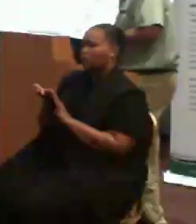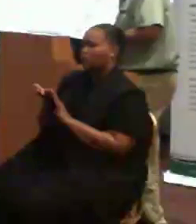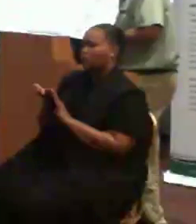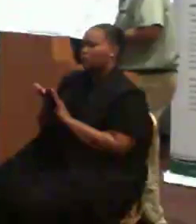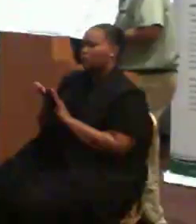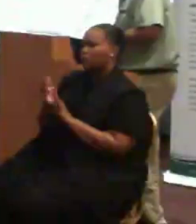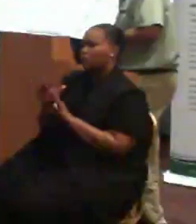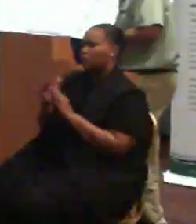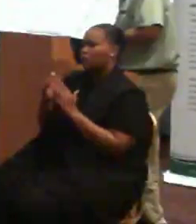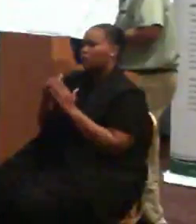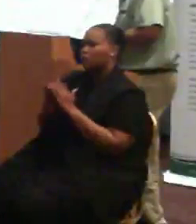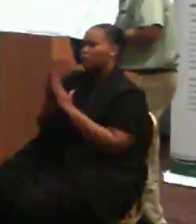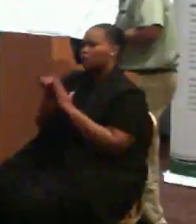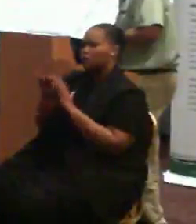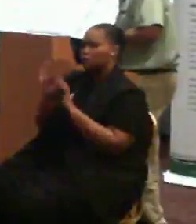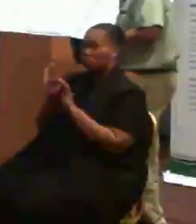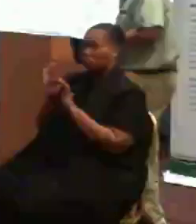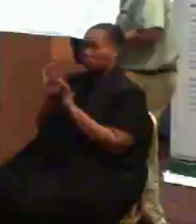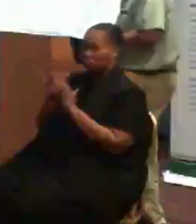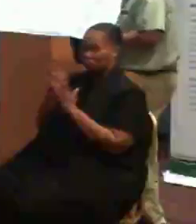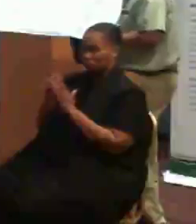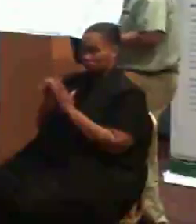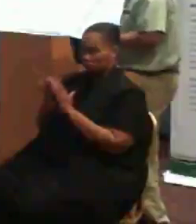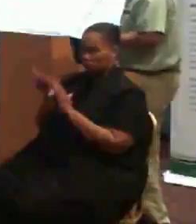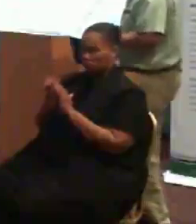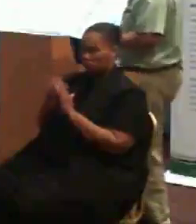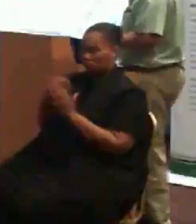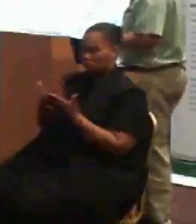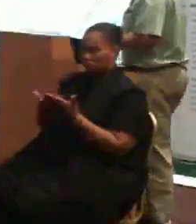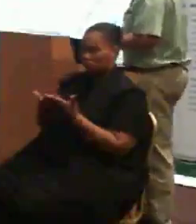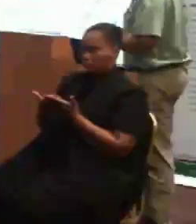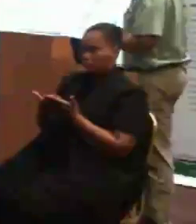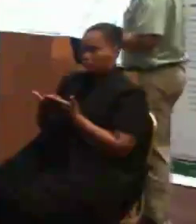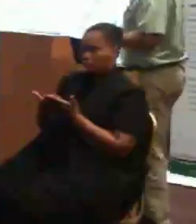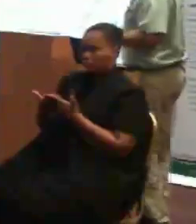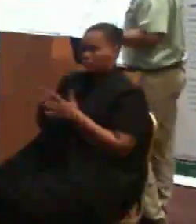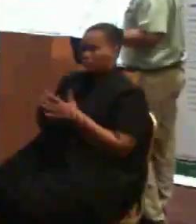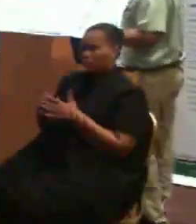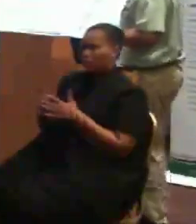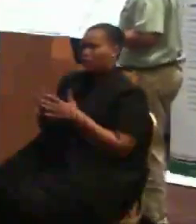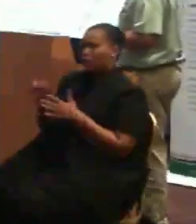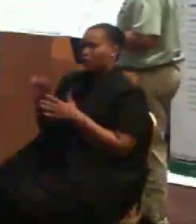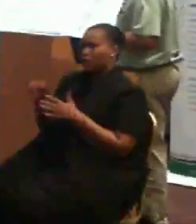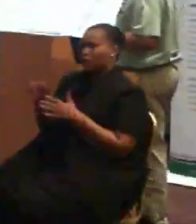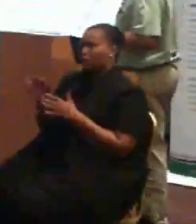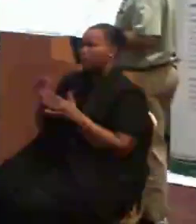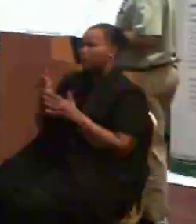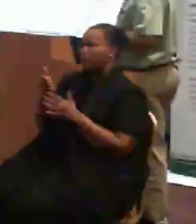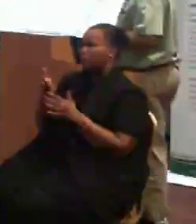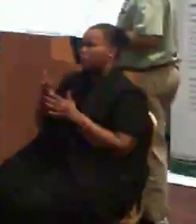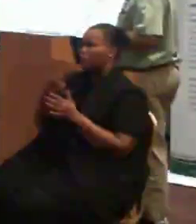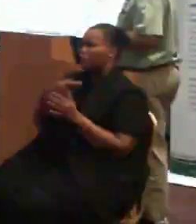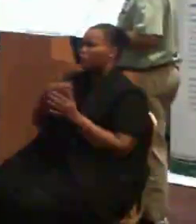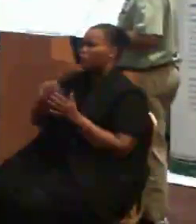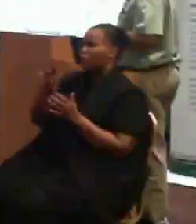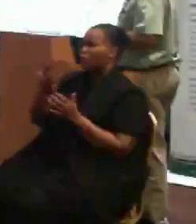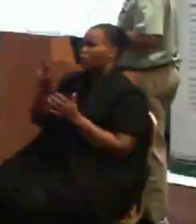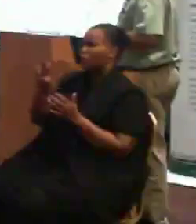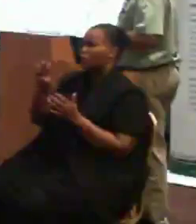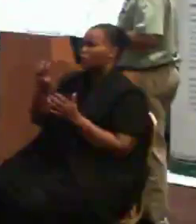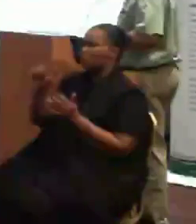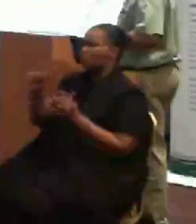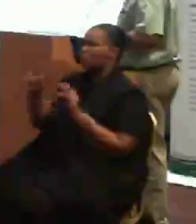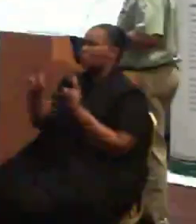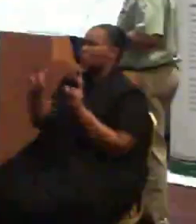of inflation? And if so, how should we as the regulator then deal with the issues